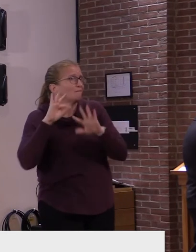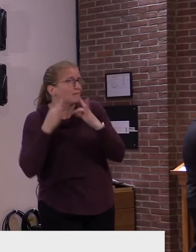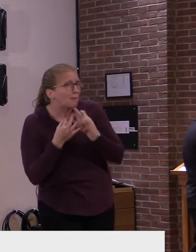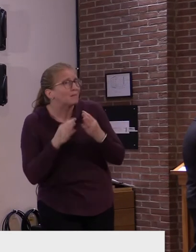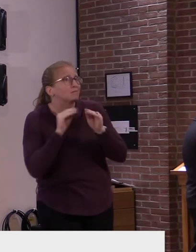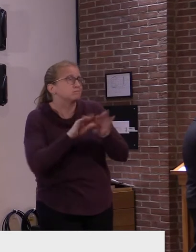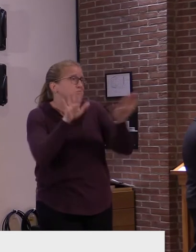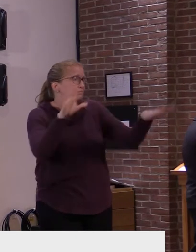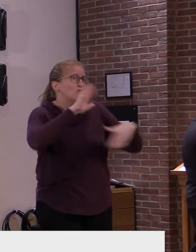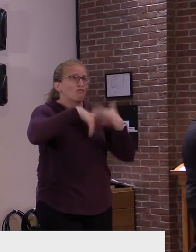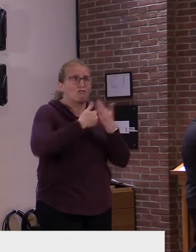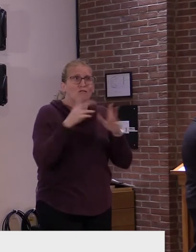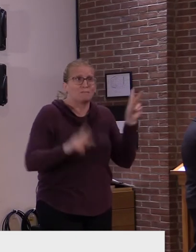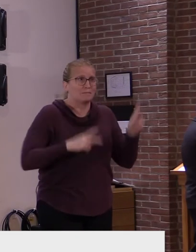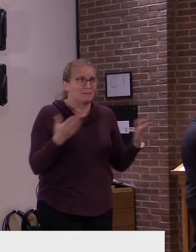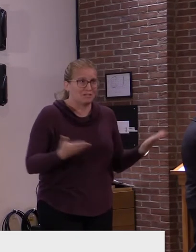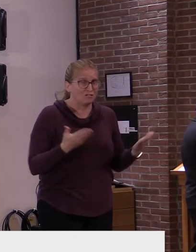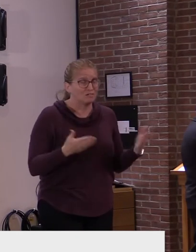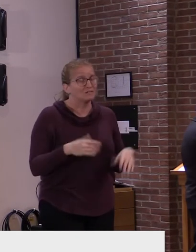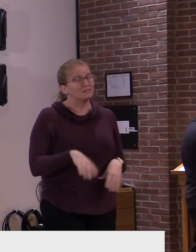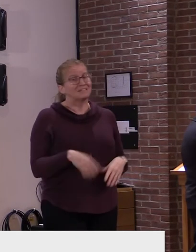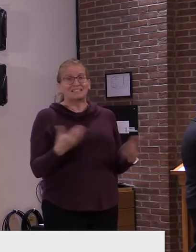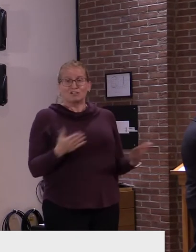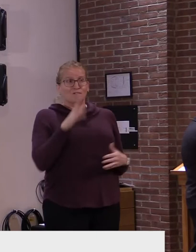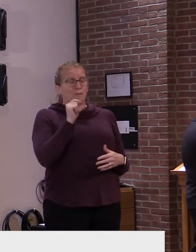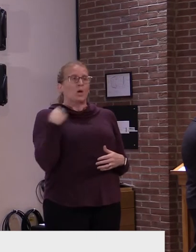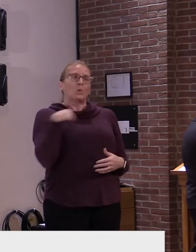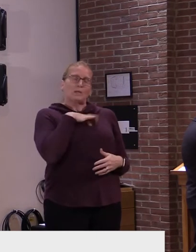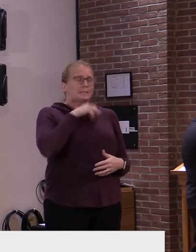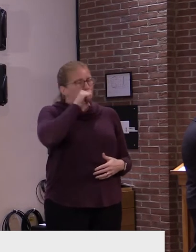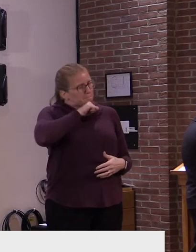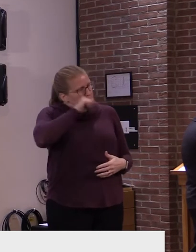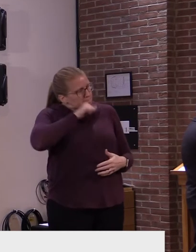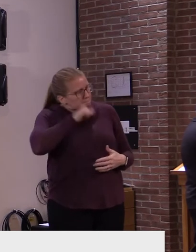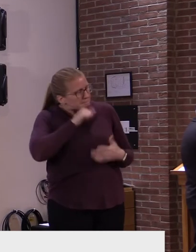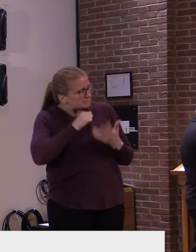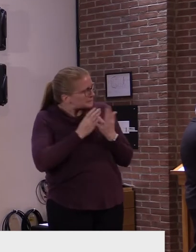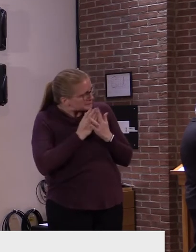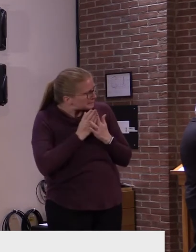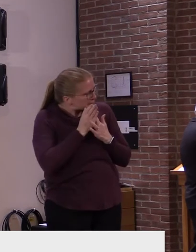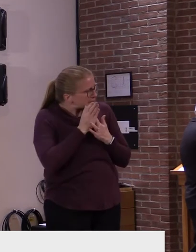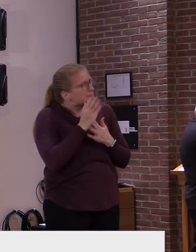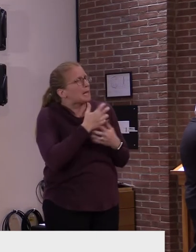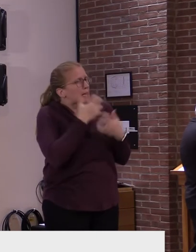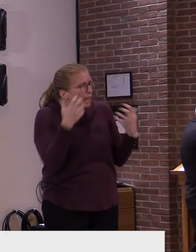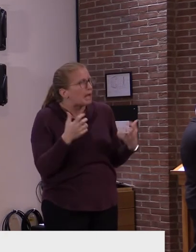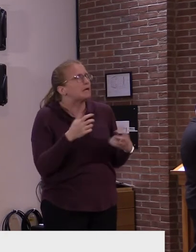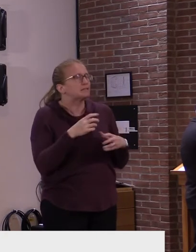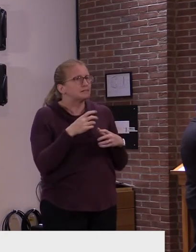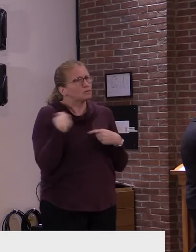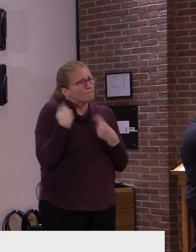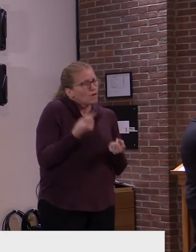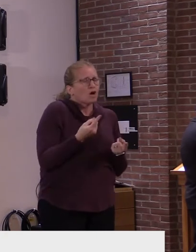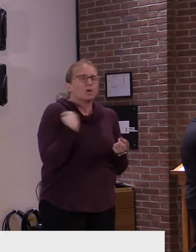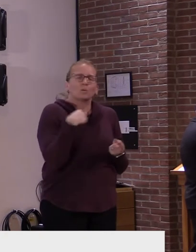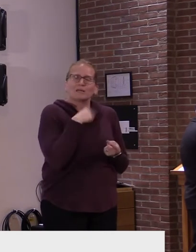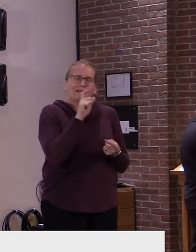weathered a lot through this pandemic so far and i know we can can't continue to keep it on